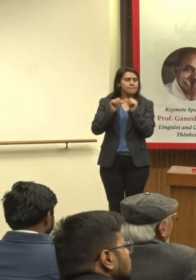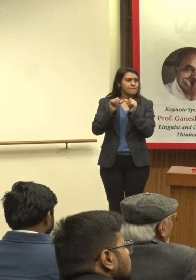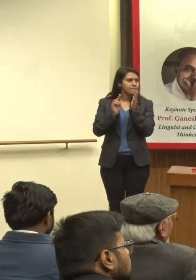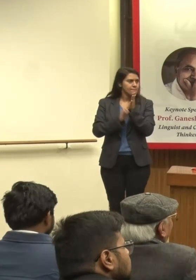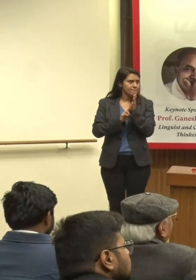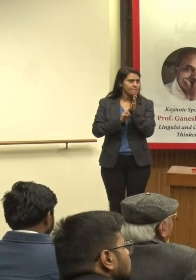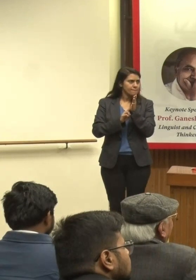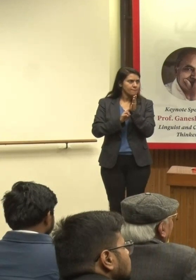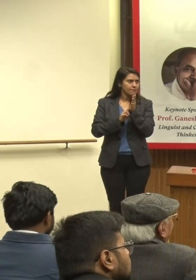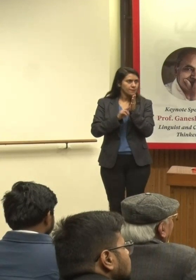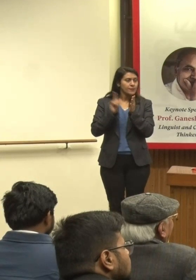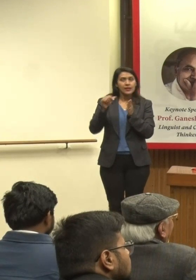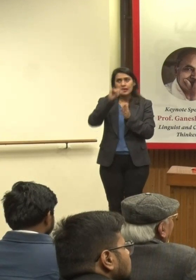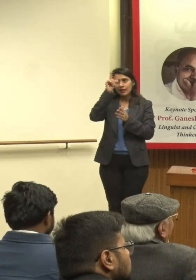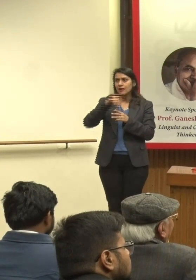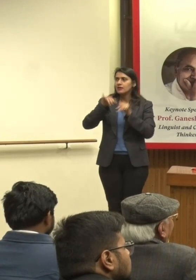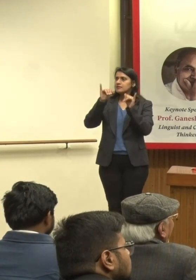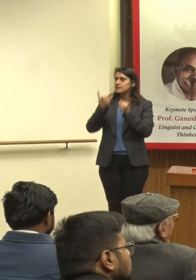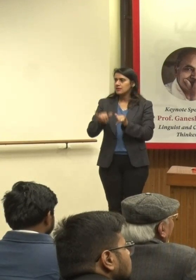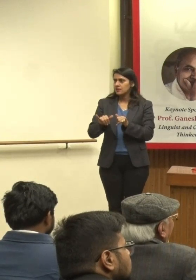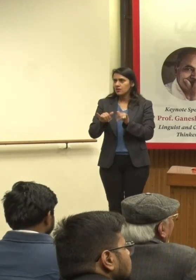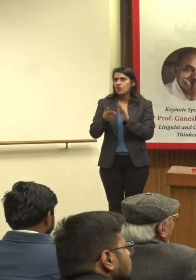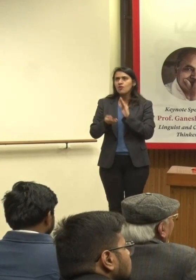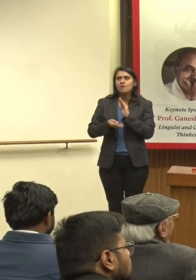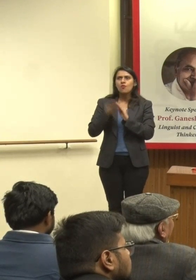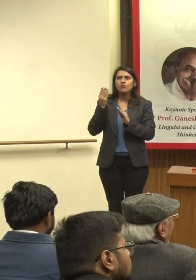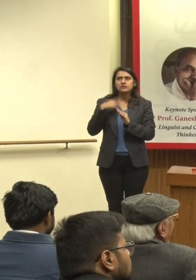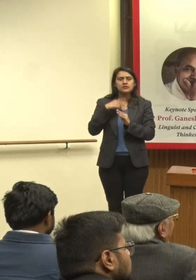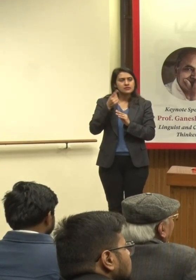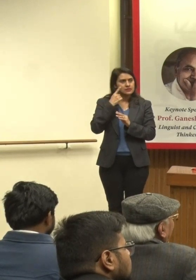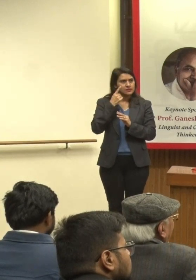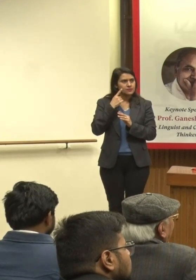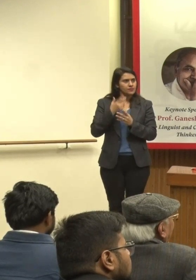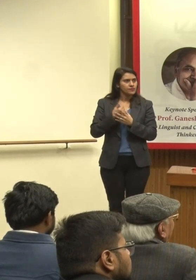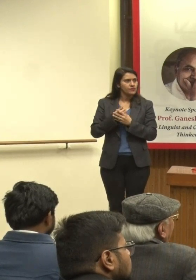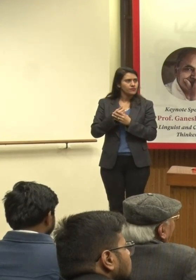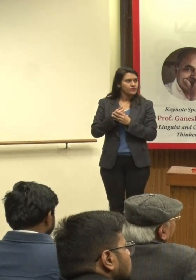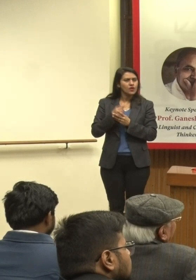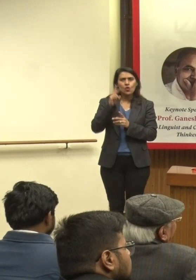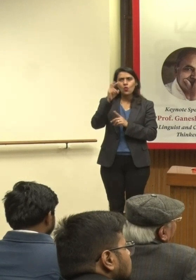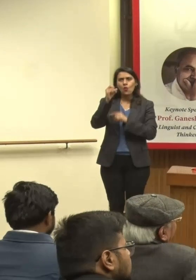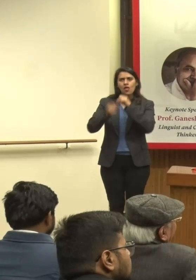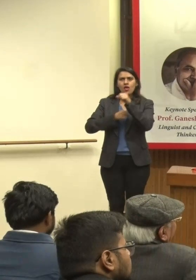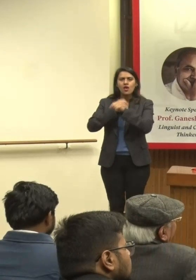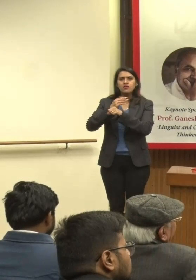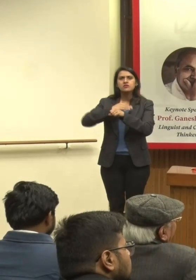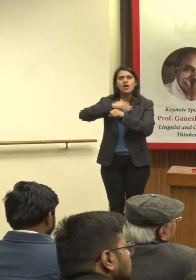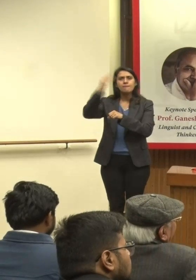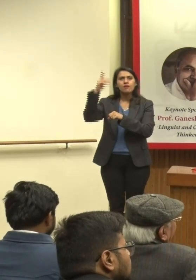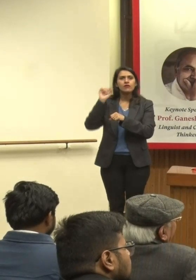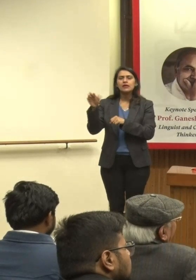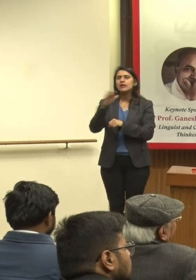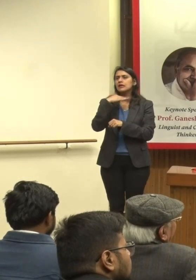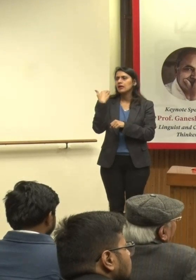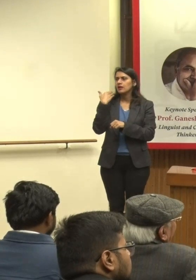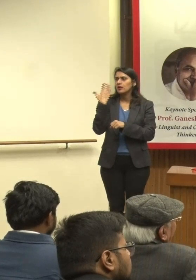worked in Central India mostly, almost for 20 years. He died in